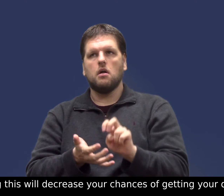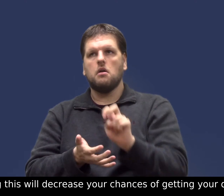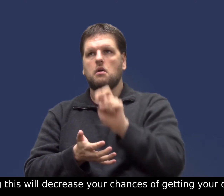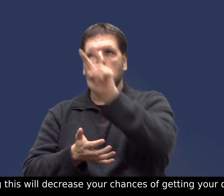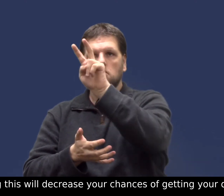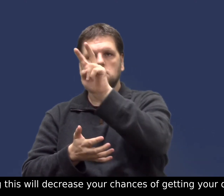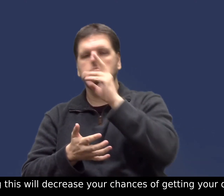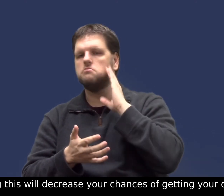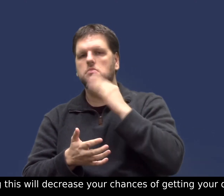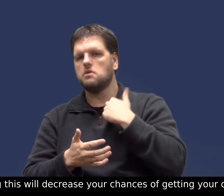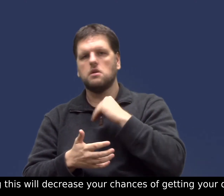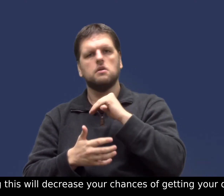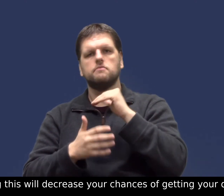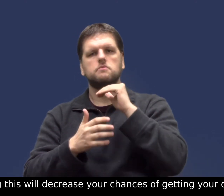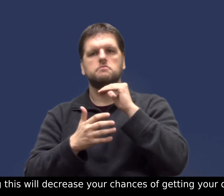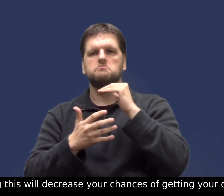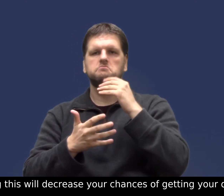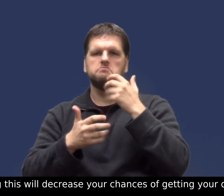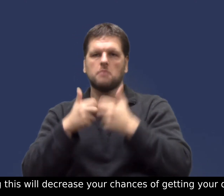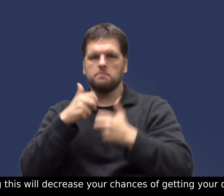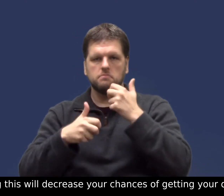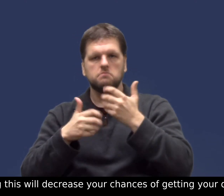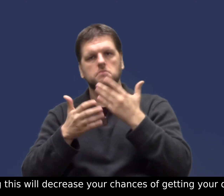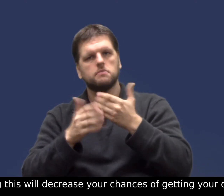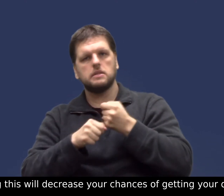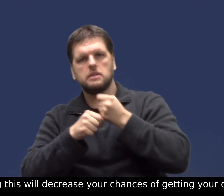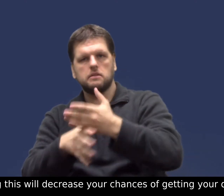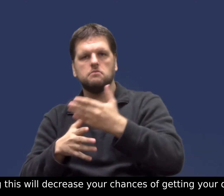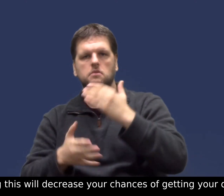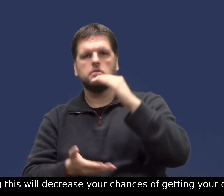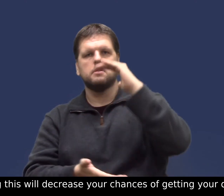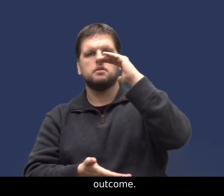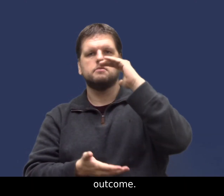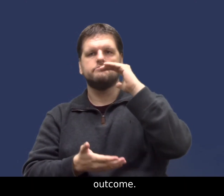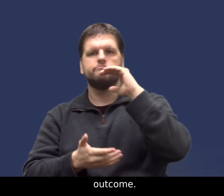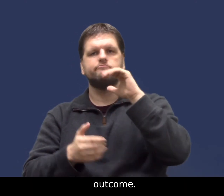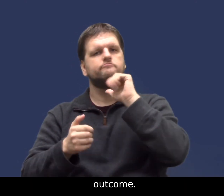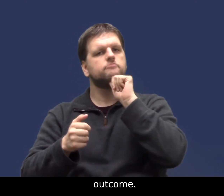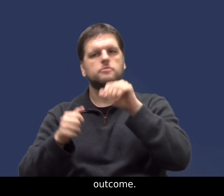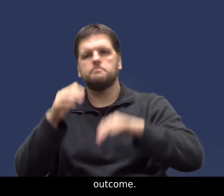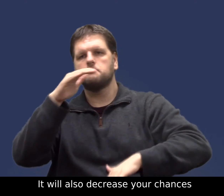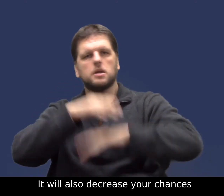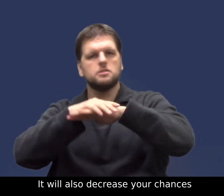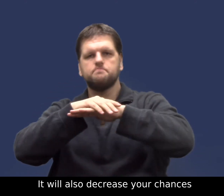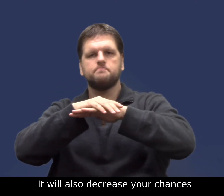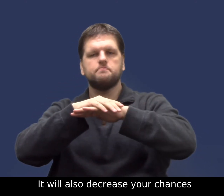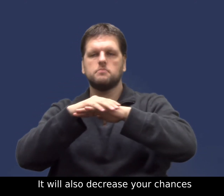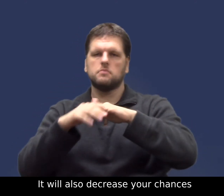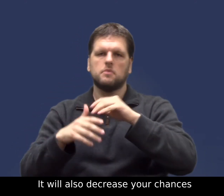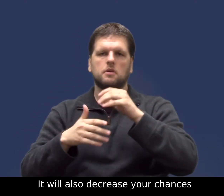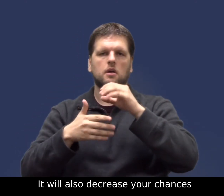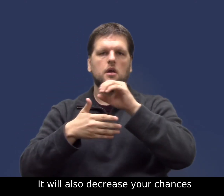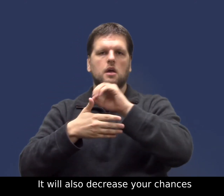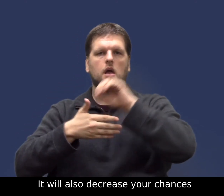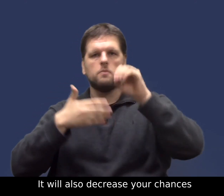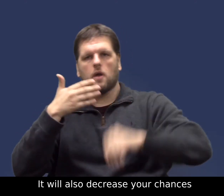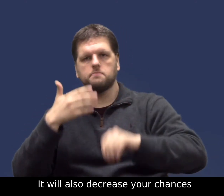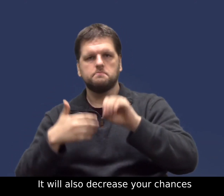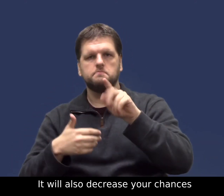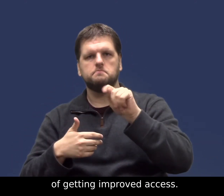Doing this will decrease your chances of getting your desired outcome. It will also decrease your chances of